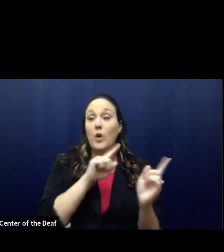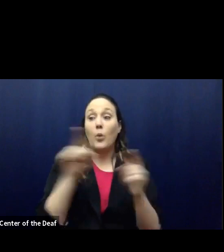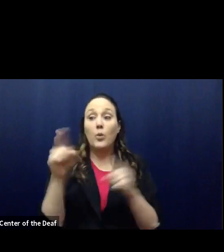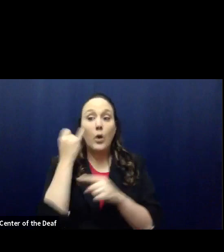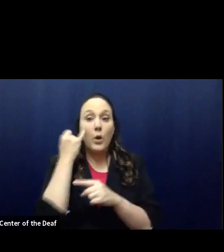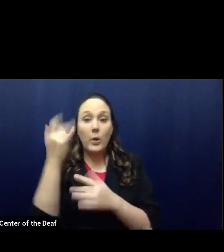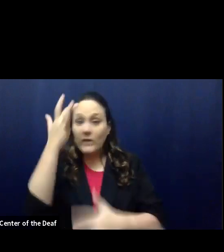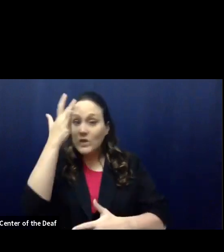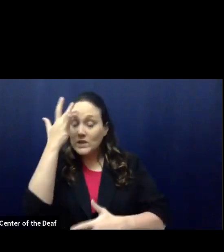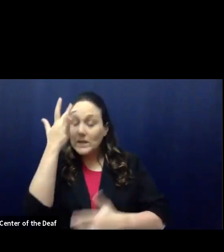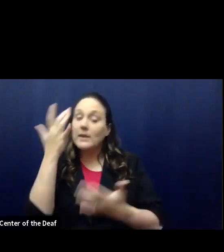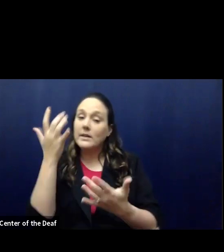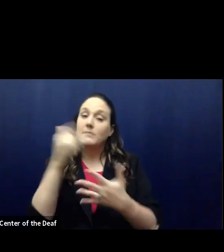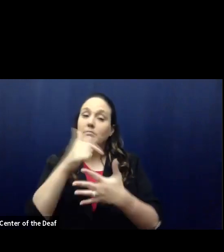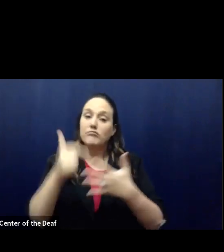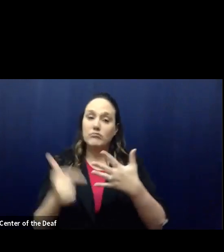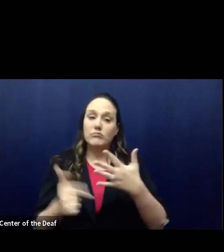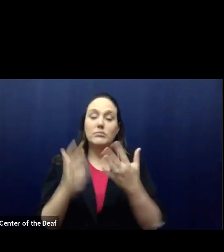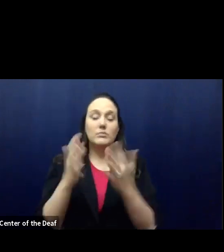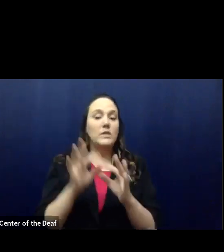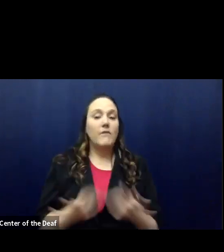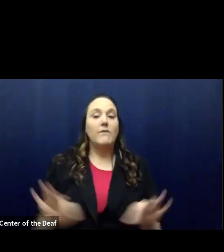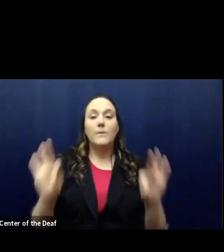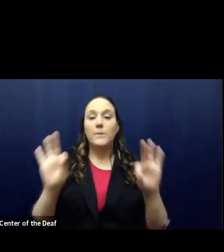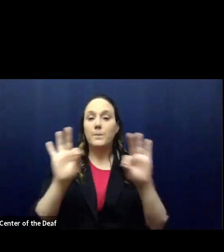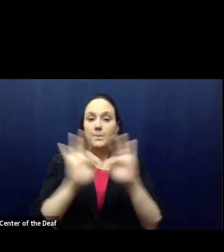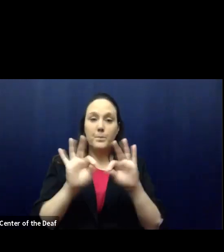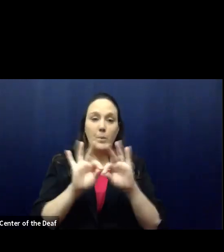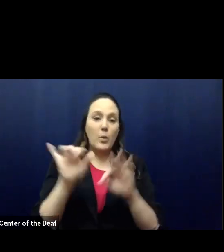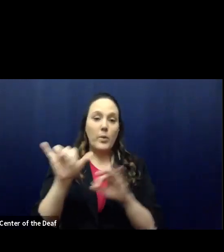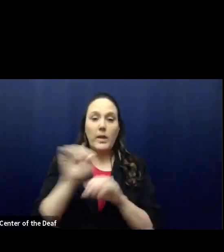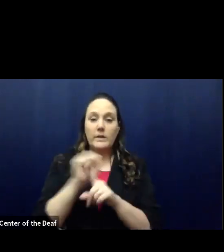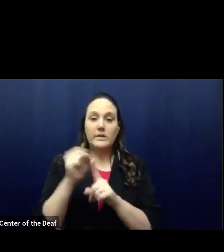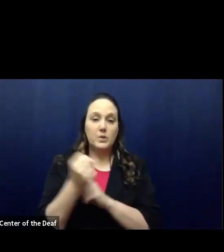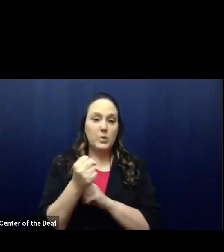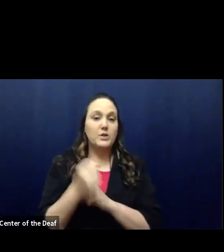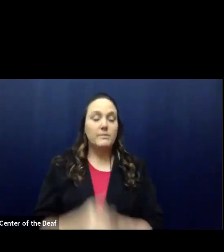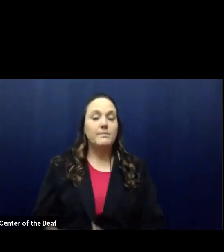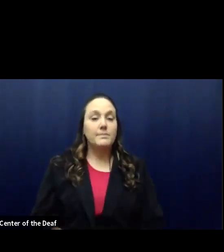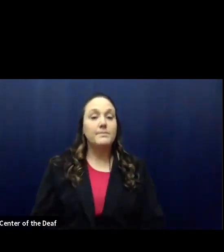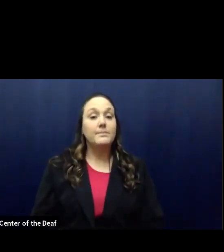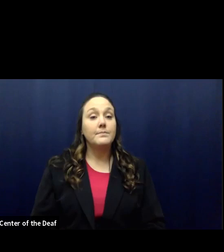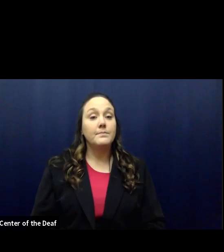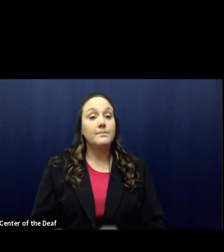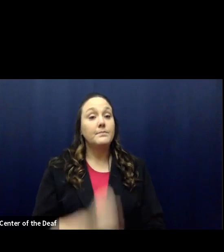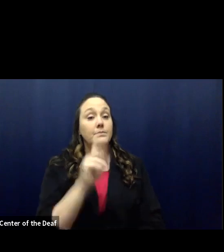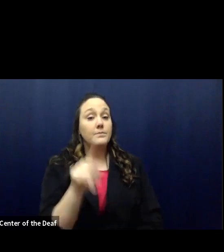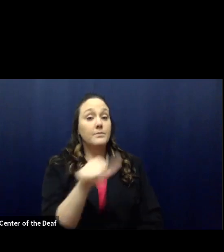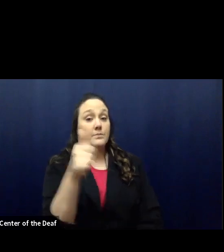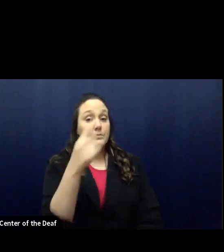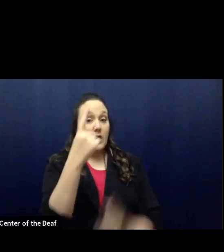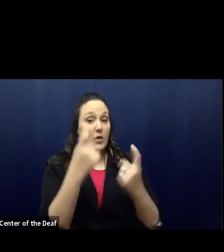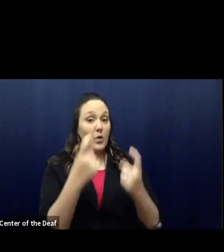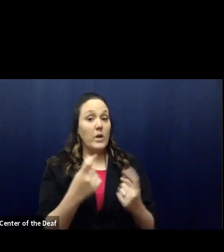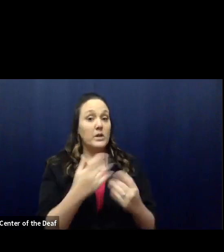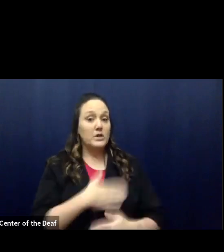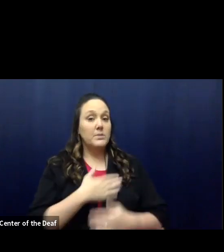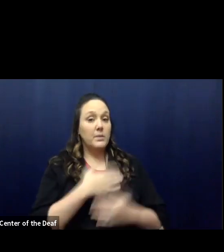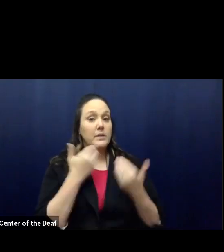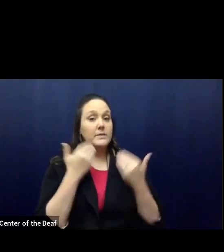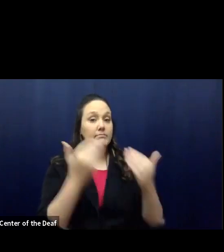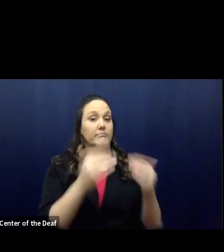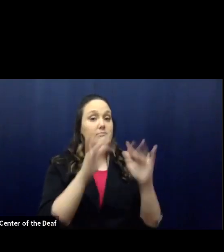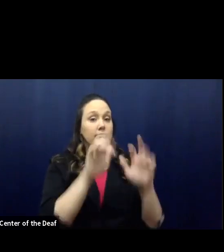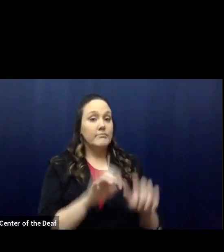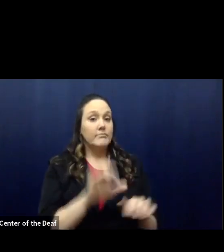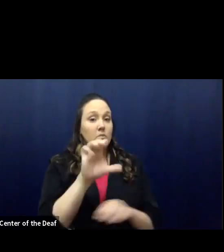All of those things are very important in these instances, as well as all other. All right, any other questions? Please go ahead and submit them into the